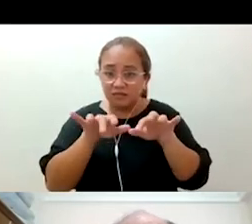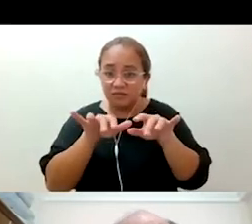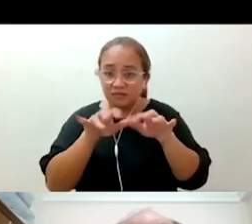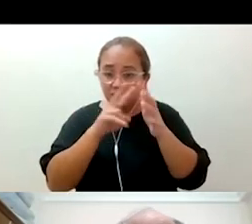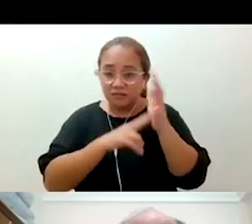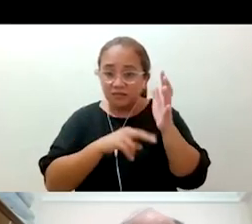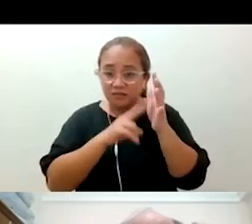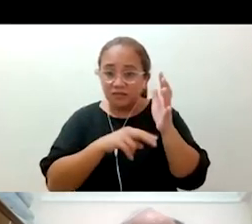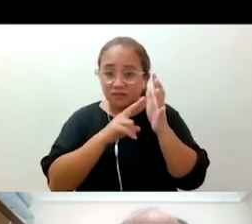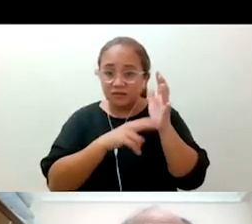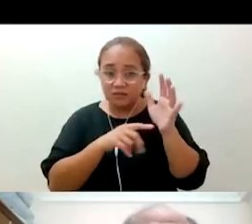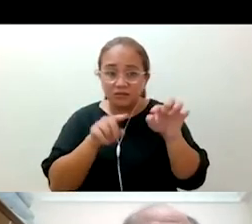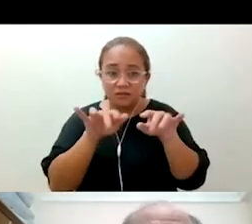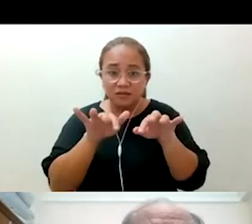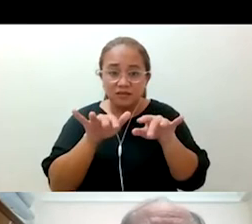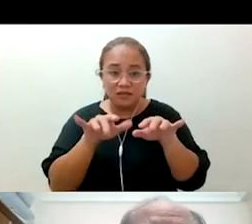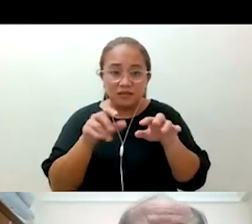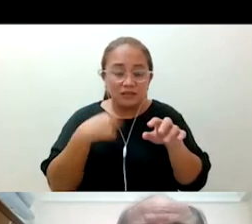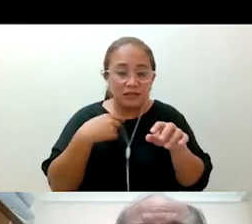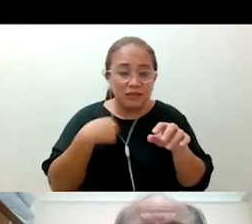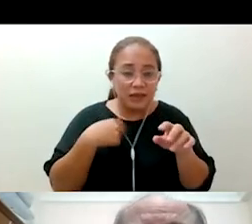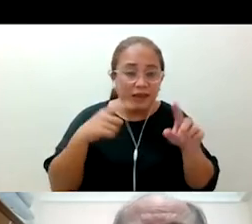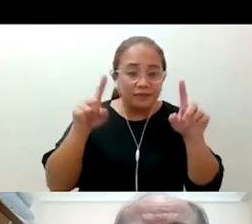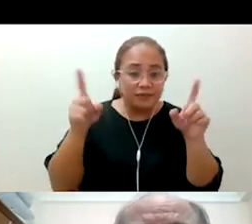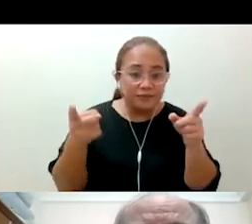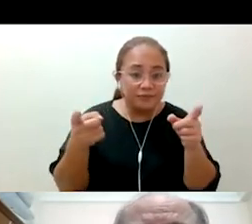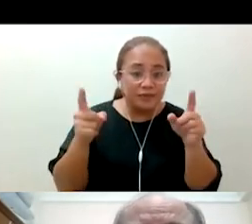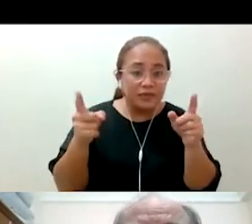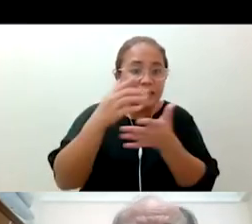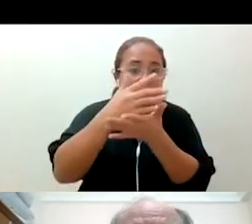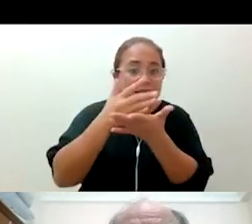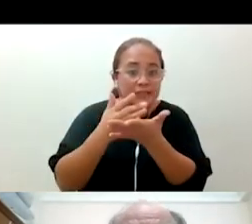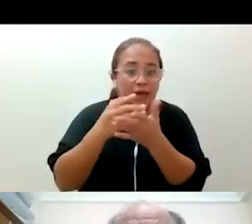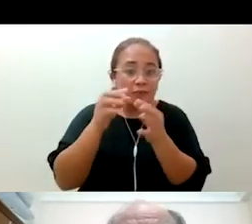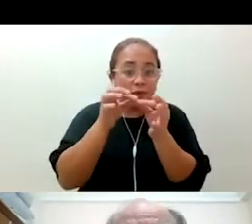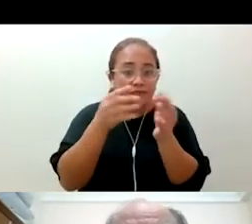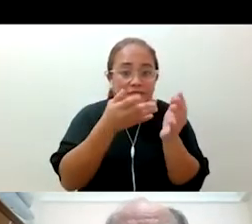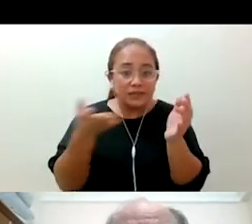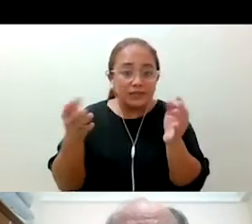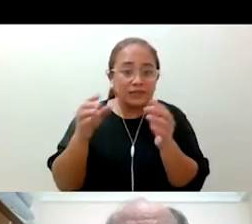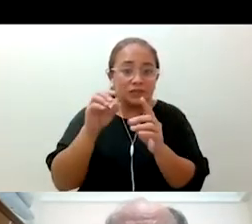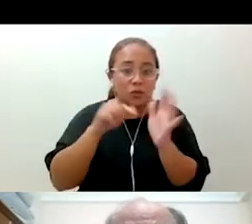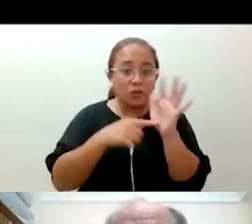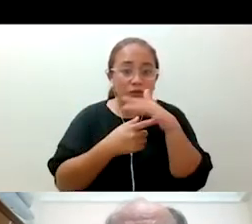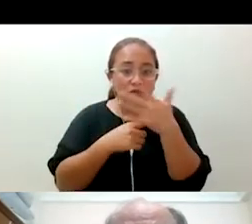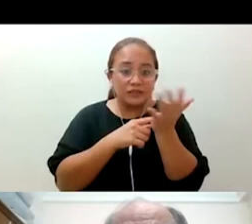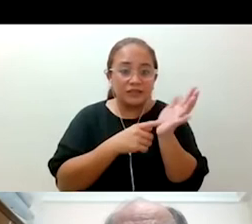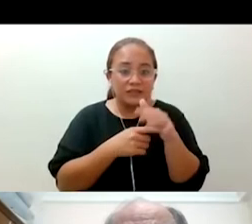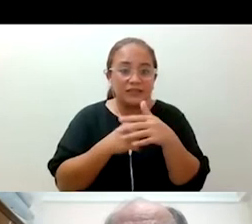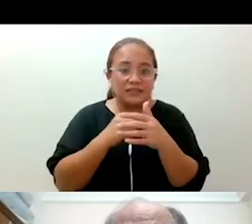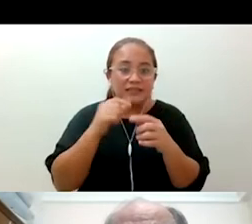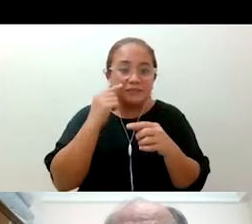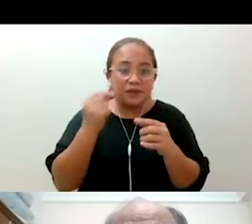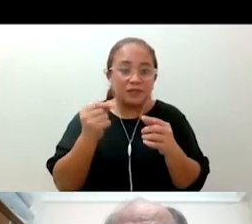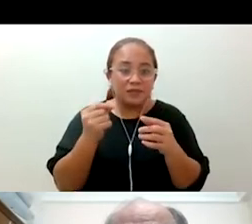Okay, so I have in parentheses, I have some of these orientations are physically impossible to